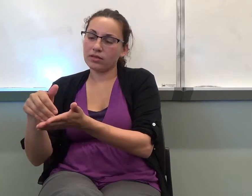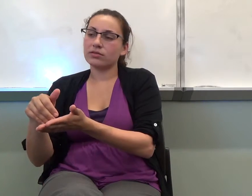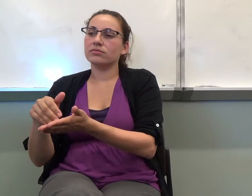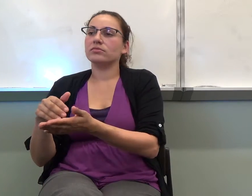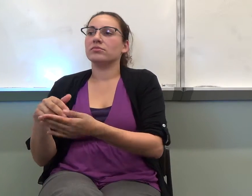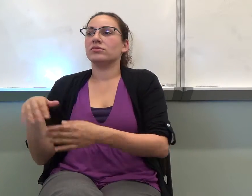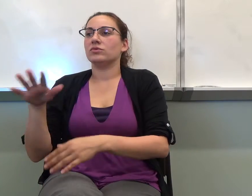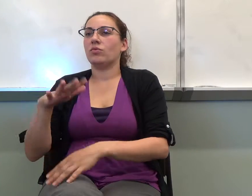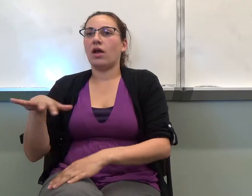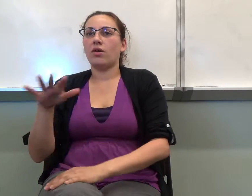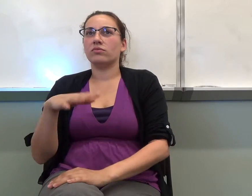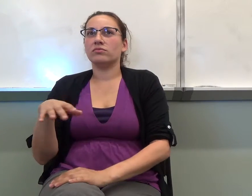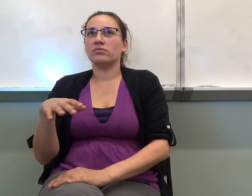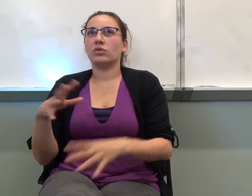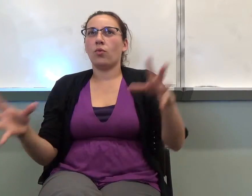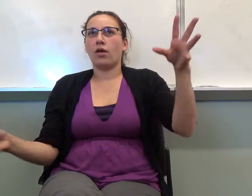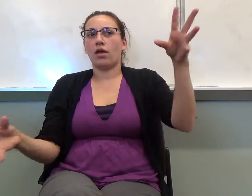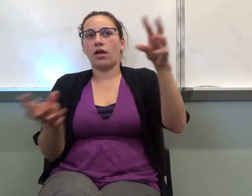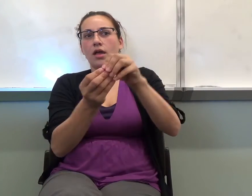be 11.5 billion in sales.